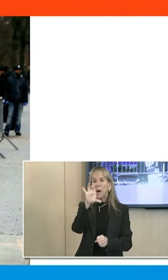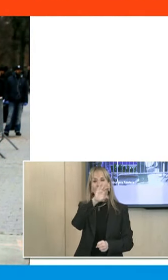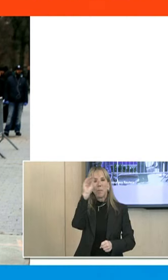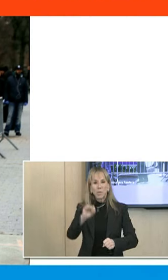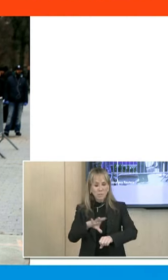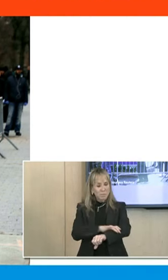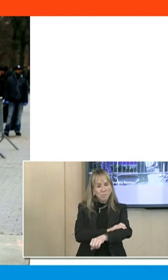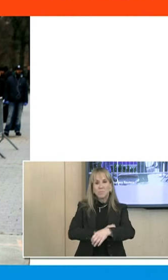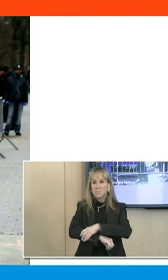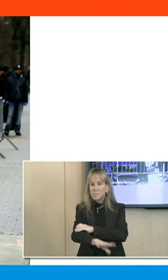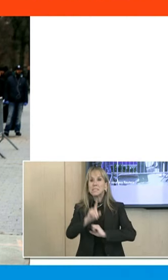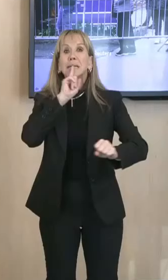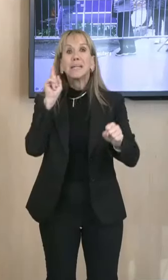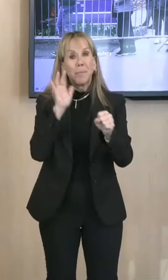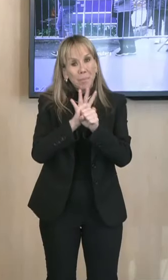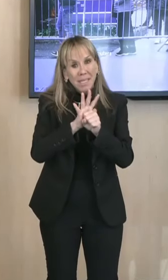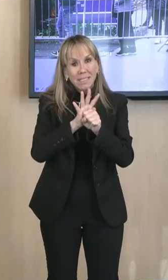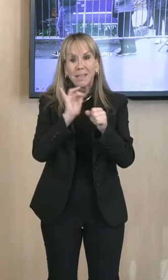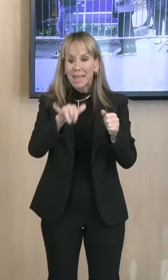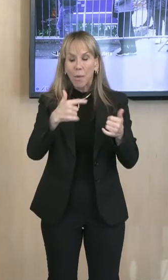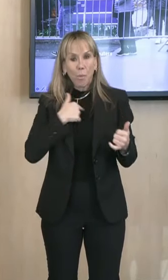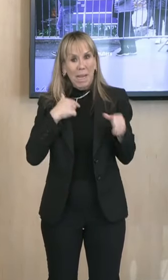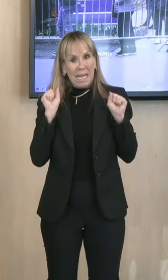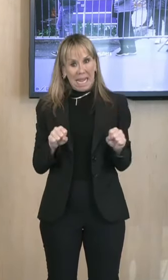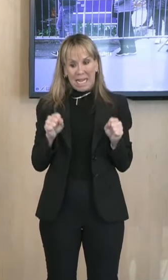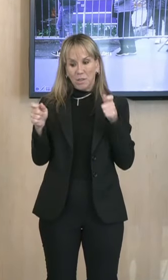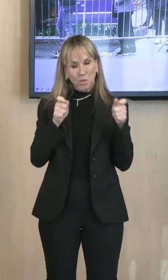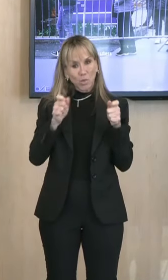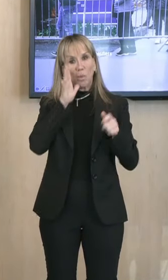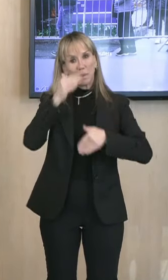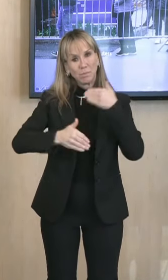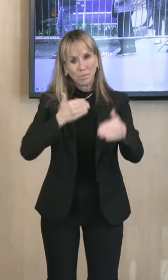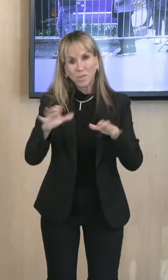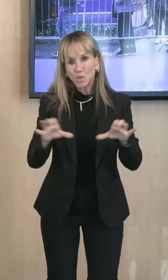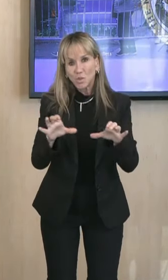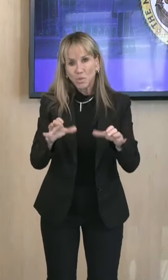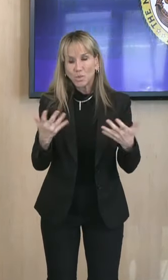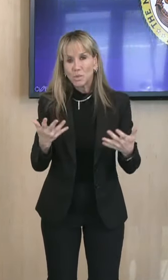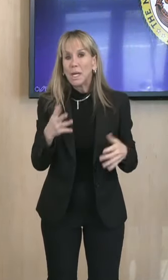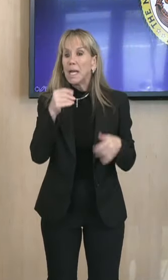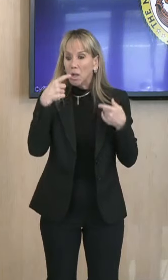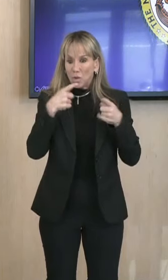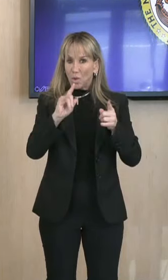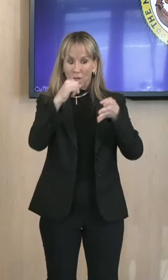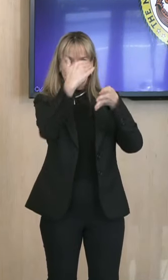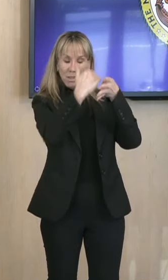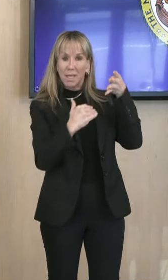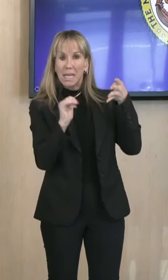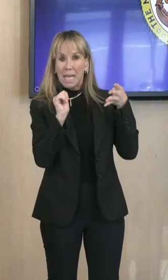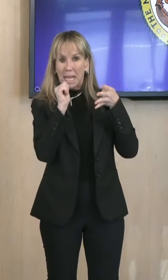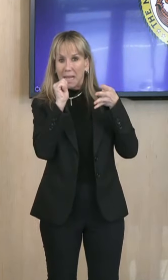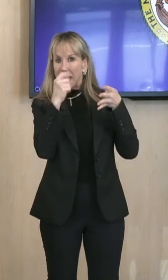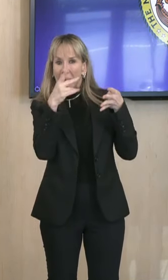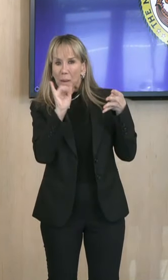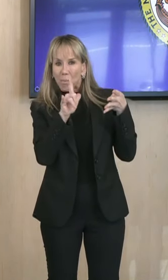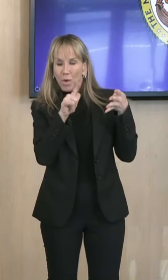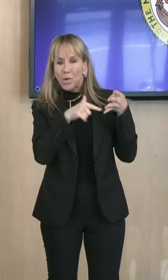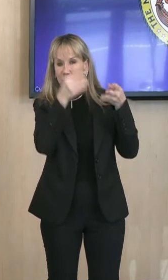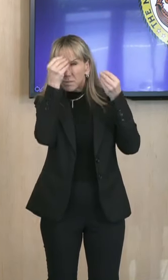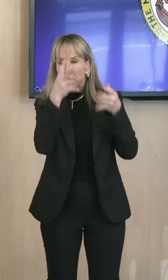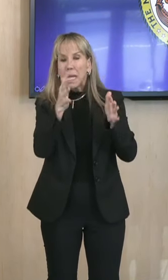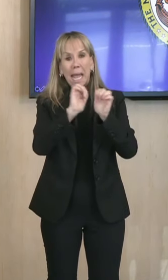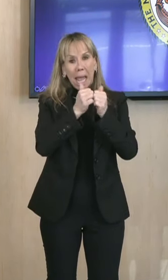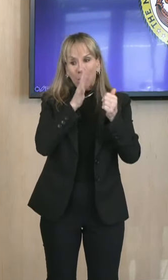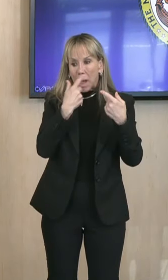ourselves to the actions that are in all of our control. And the things that we do in the month of April will determine which way we